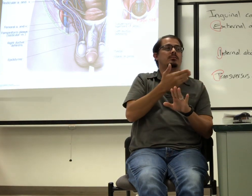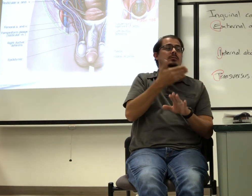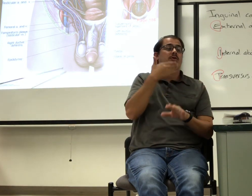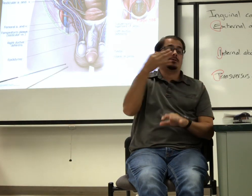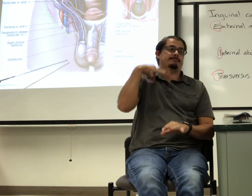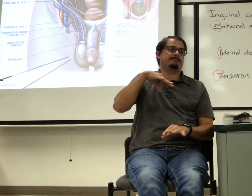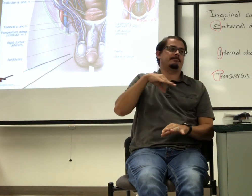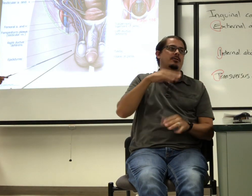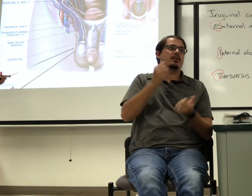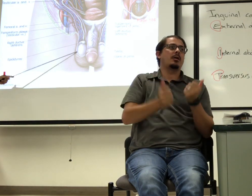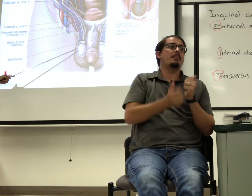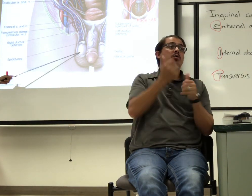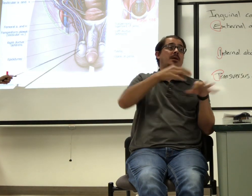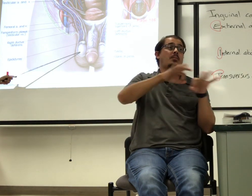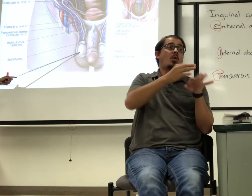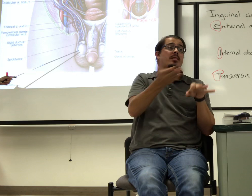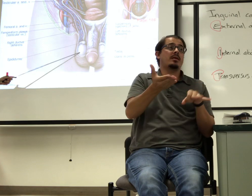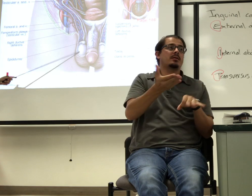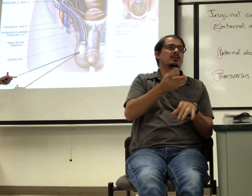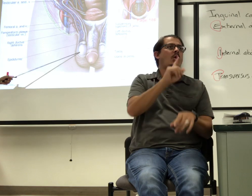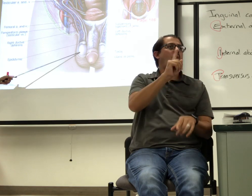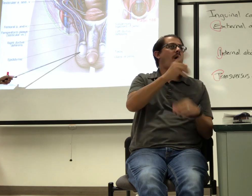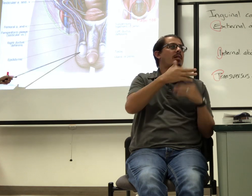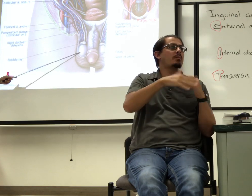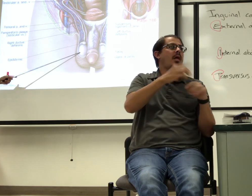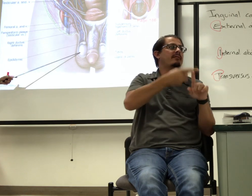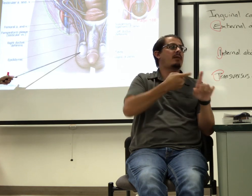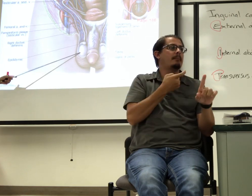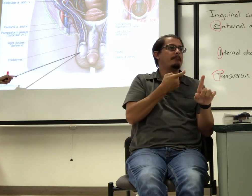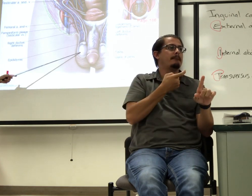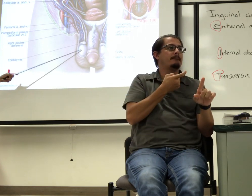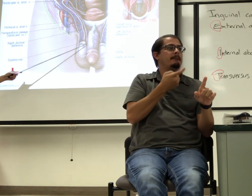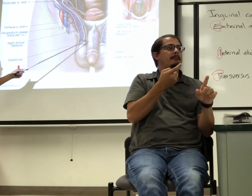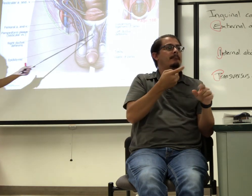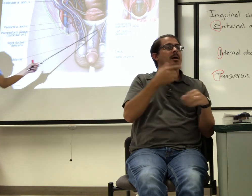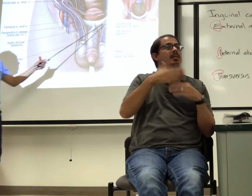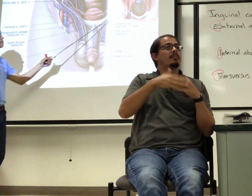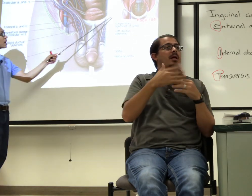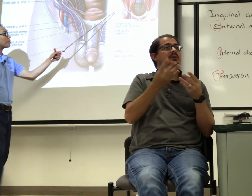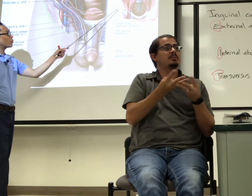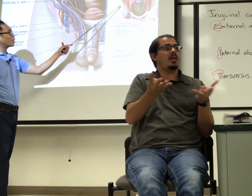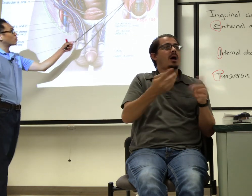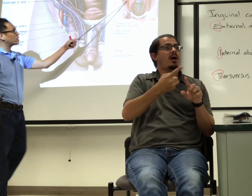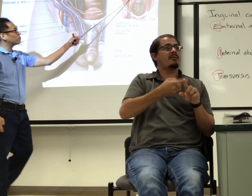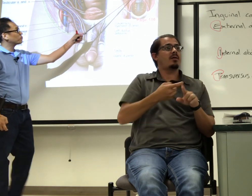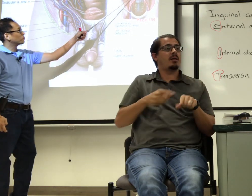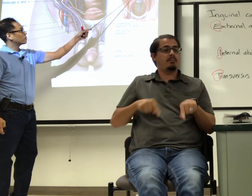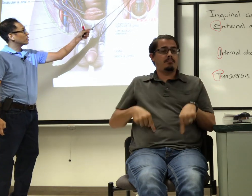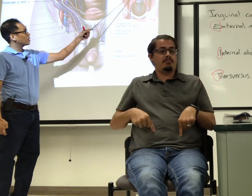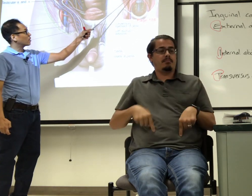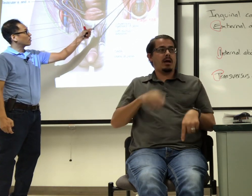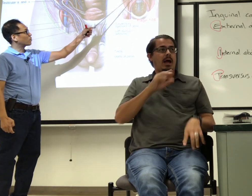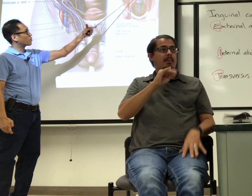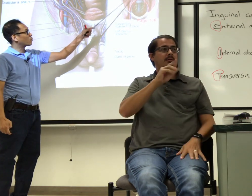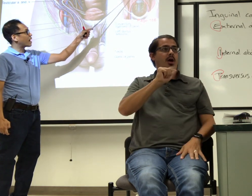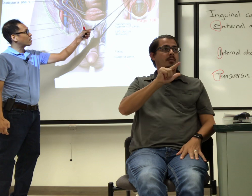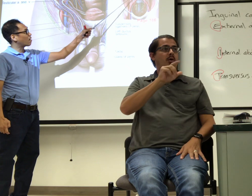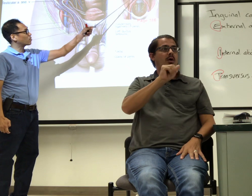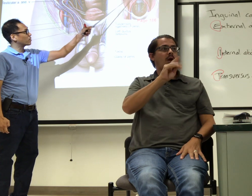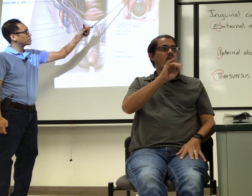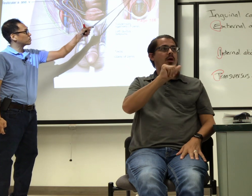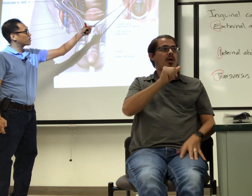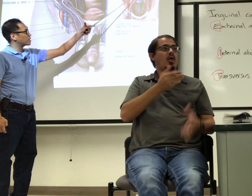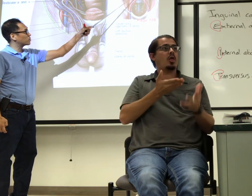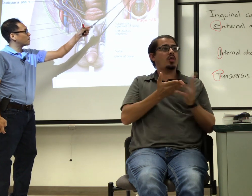The most important thing is the blood supply. Okay, so the blood supply branches off the abdominal aorta. They're the